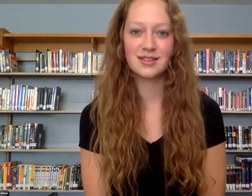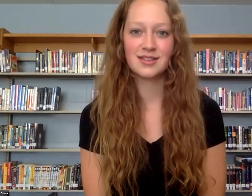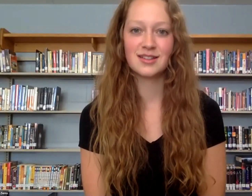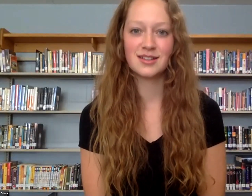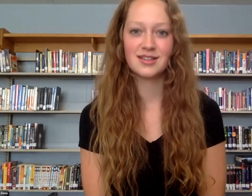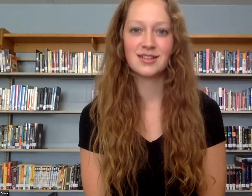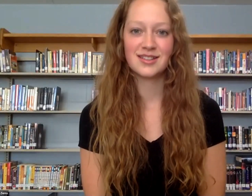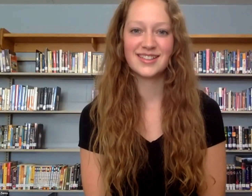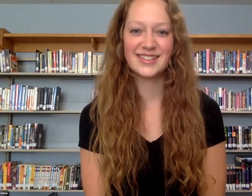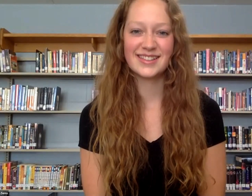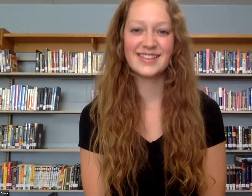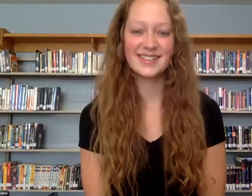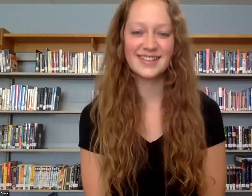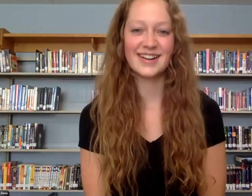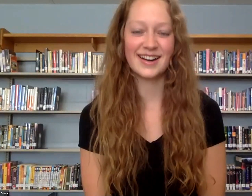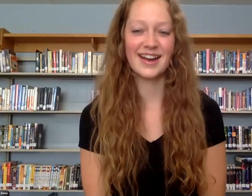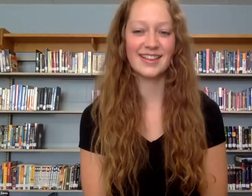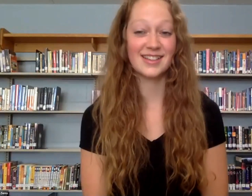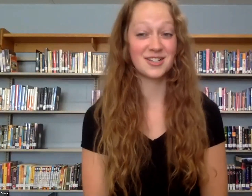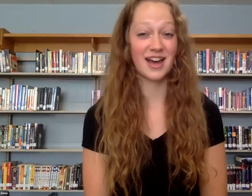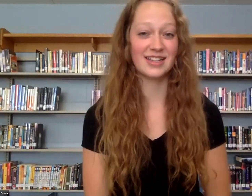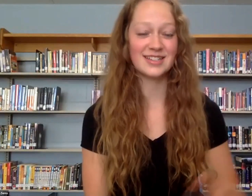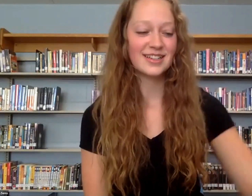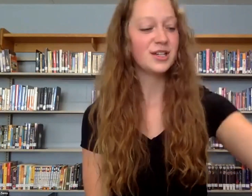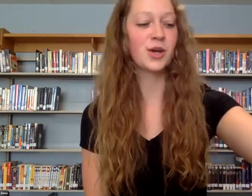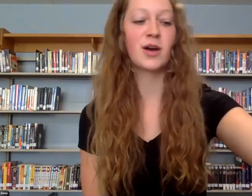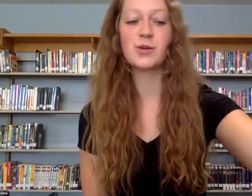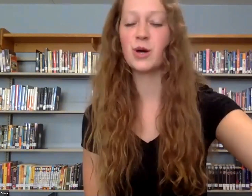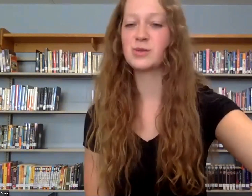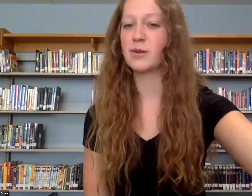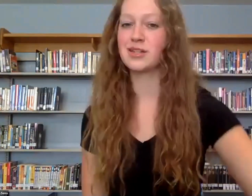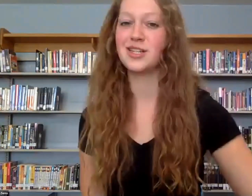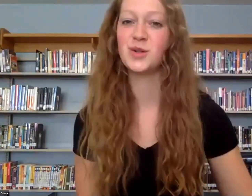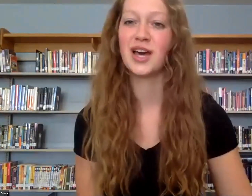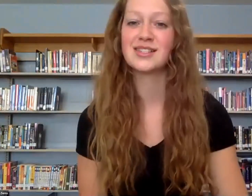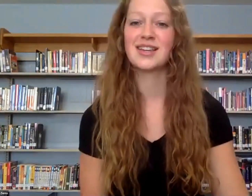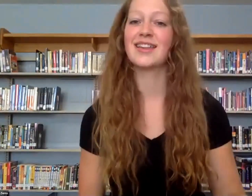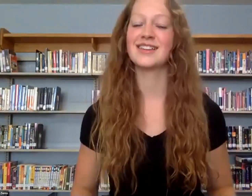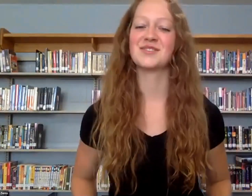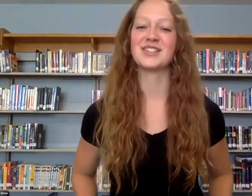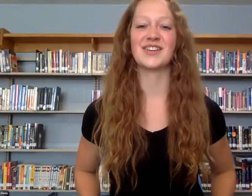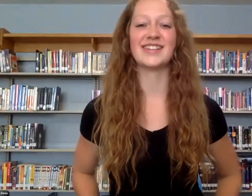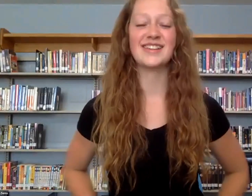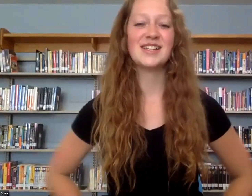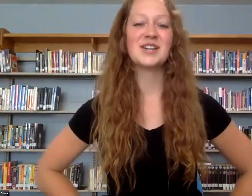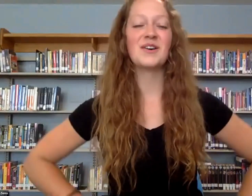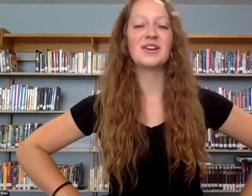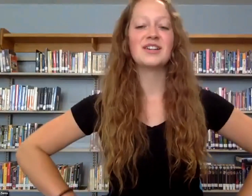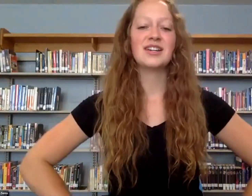We'd love to see that. All right, that's your challenge. You can also post what I'm going to teach you next. I think it's really fun. So,